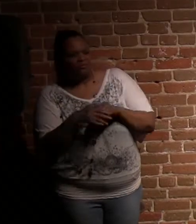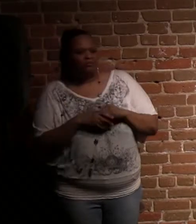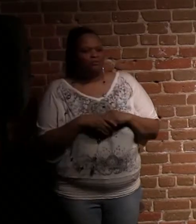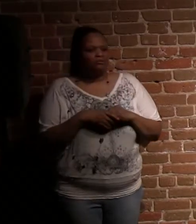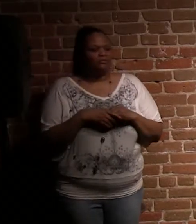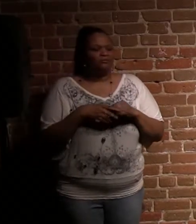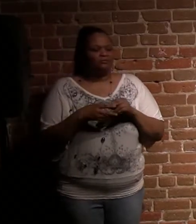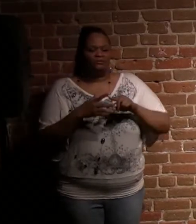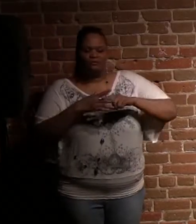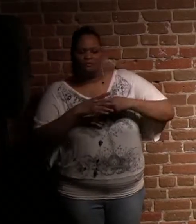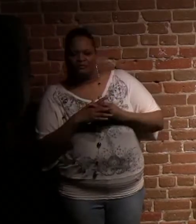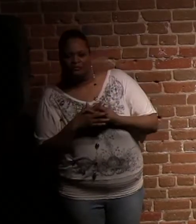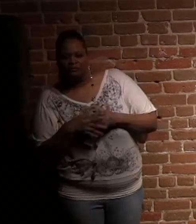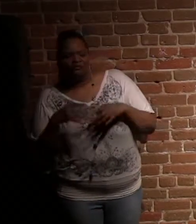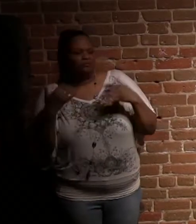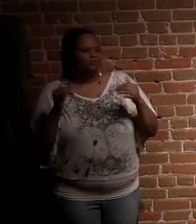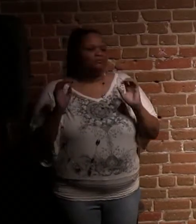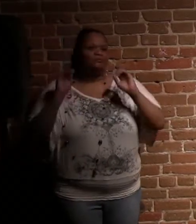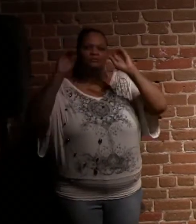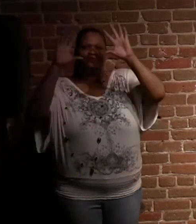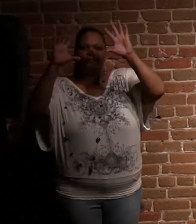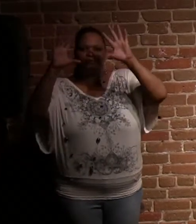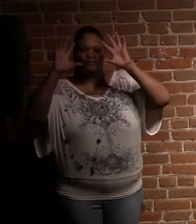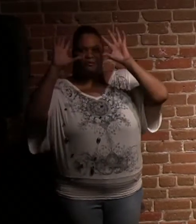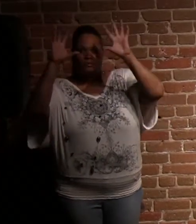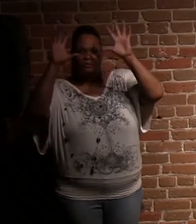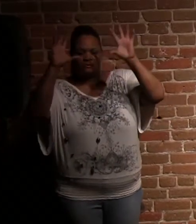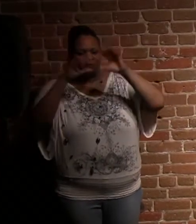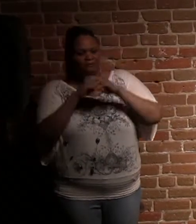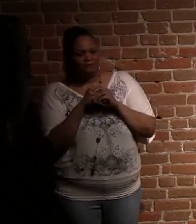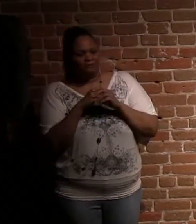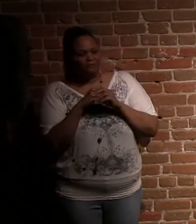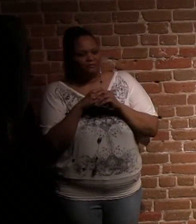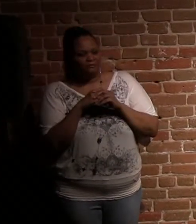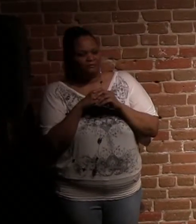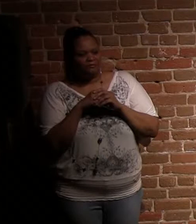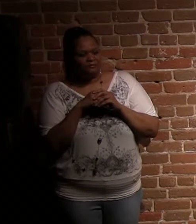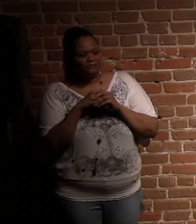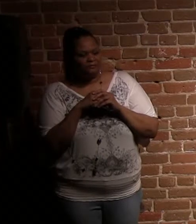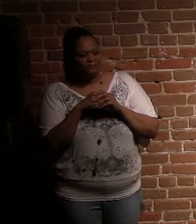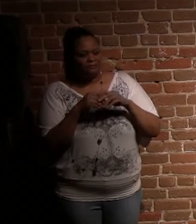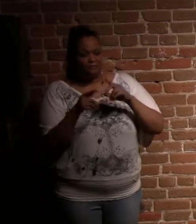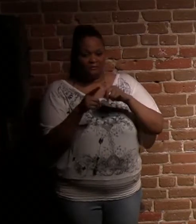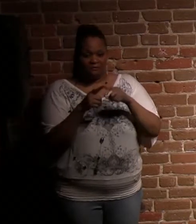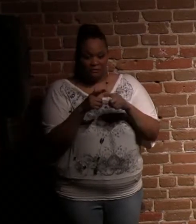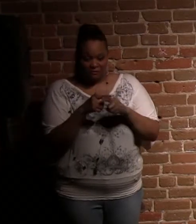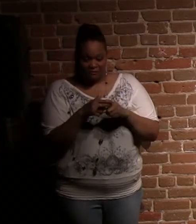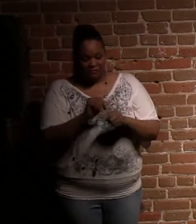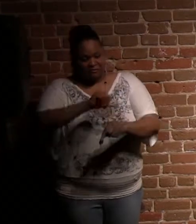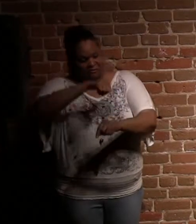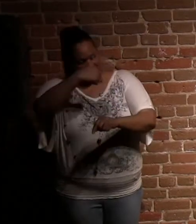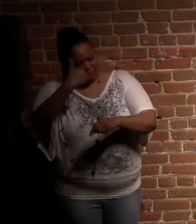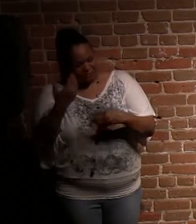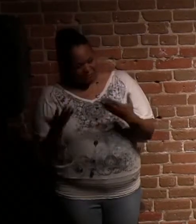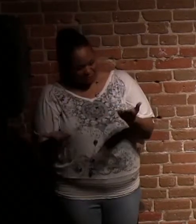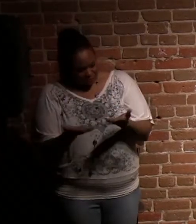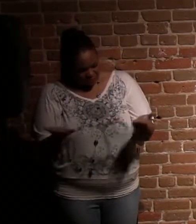I start playing on the sand down at Memorial Park. And then that leads me